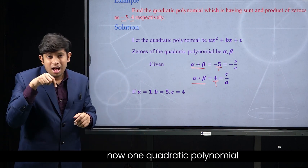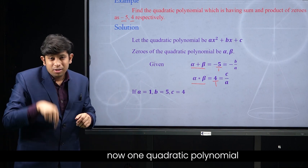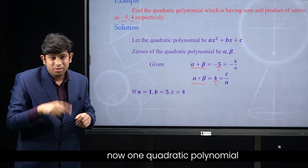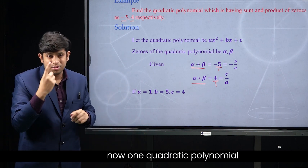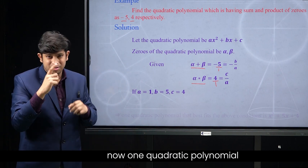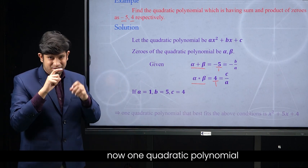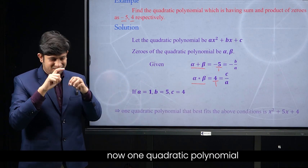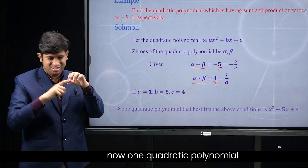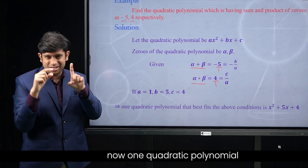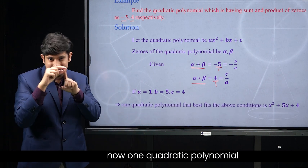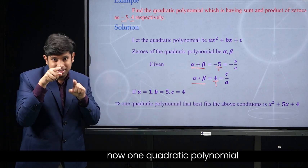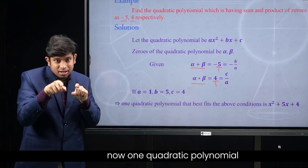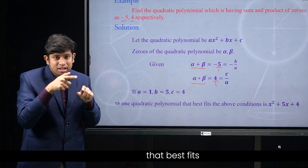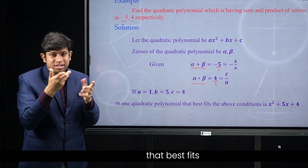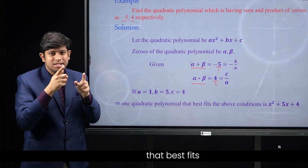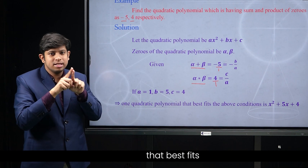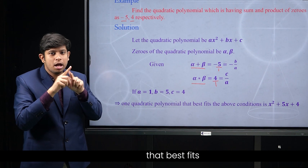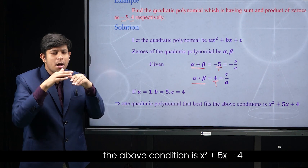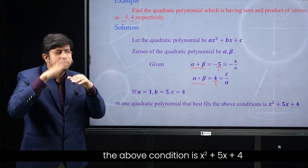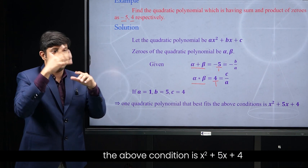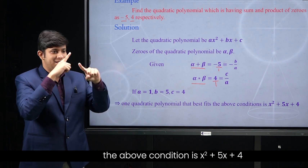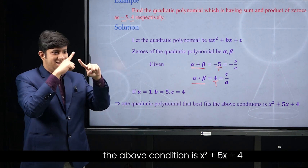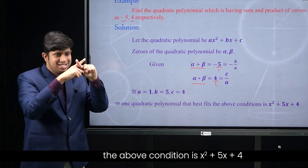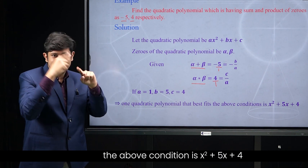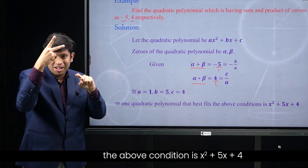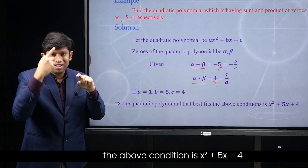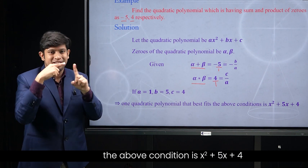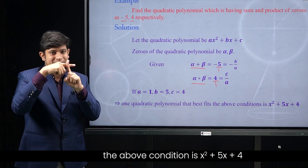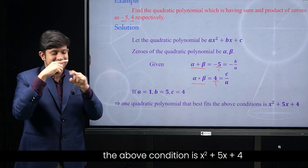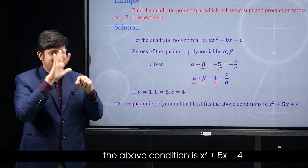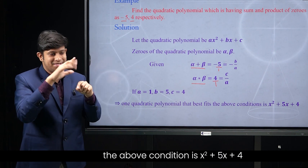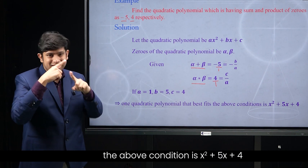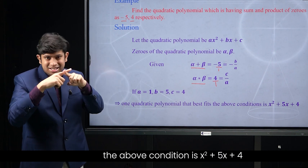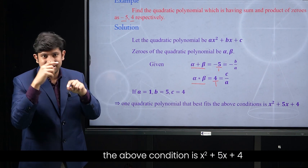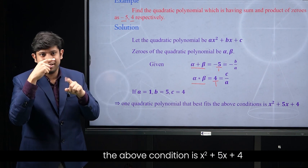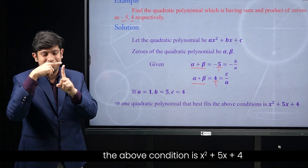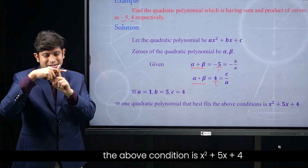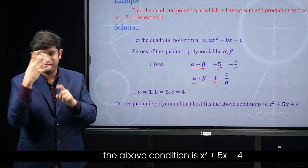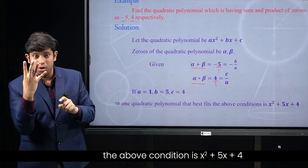Now, one quadratic polynomial that best fits the above condition is x square plus 5x plus 4.